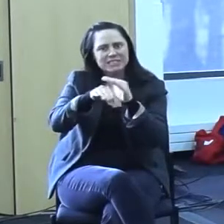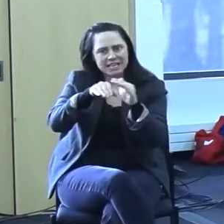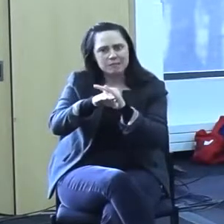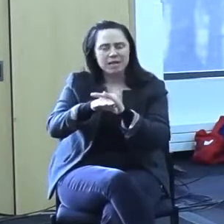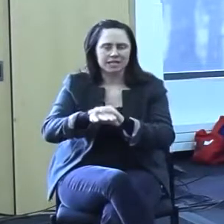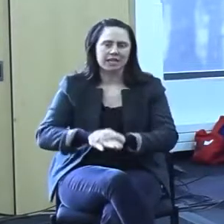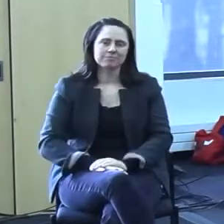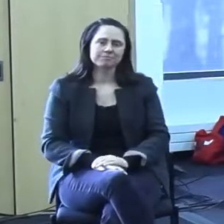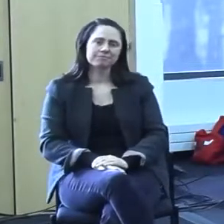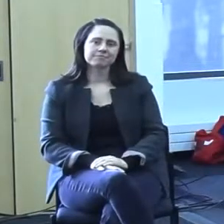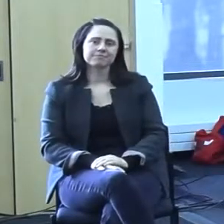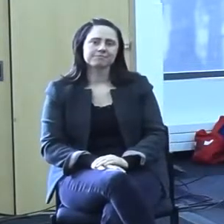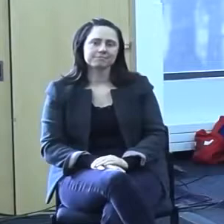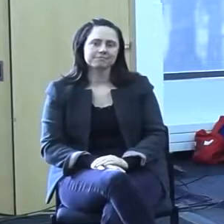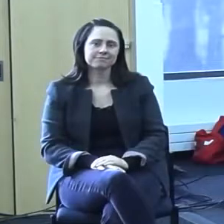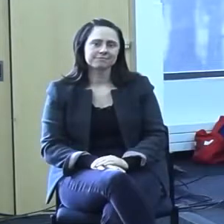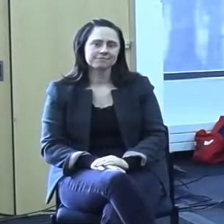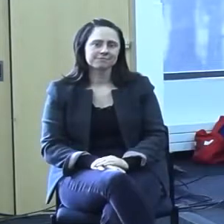accessibility.